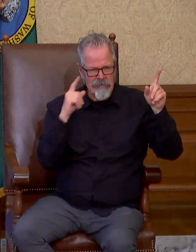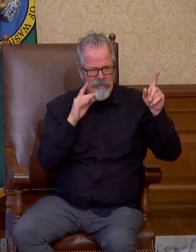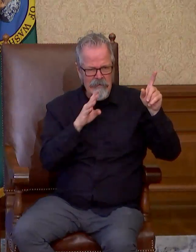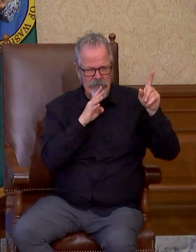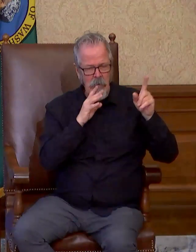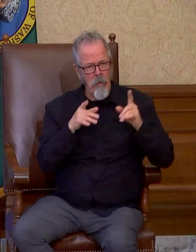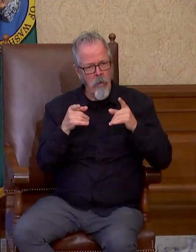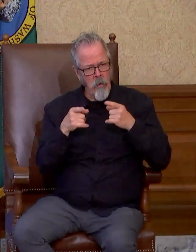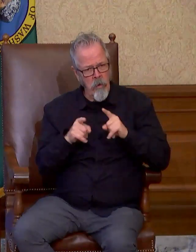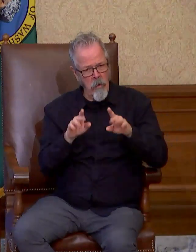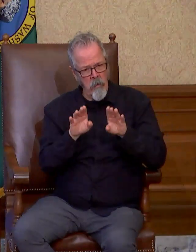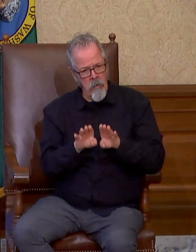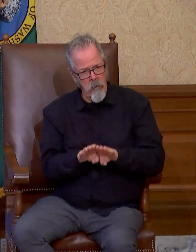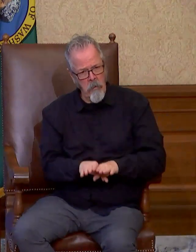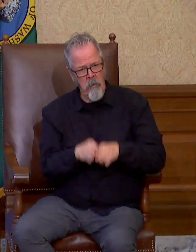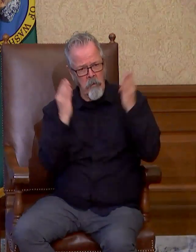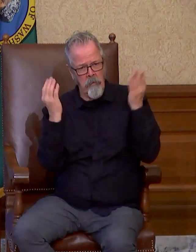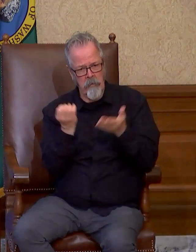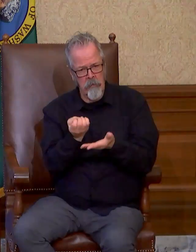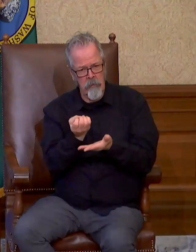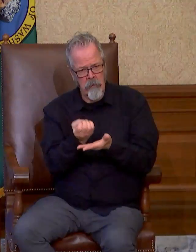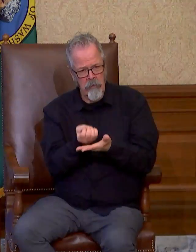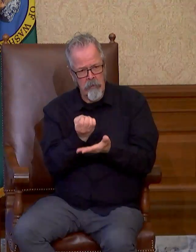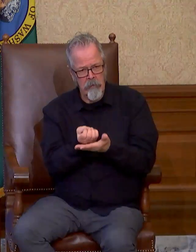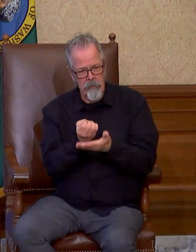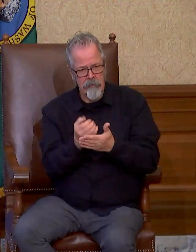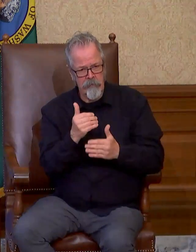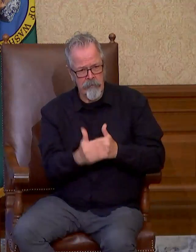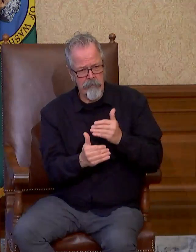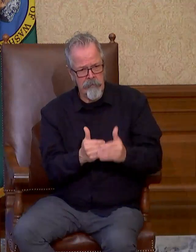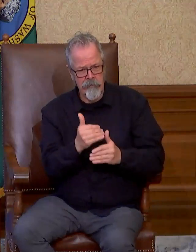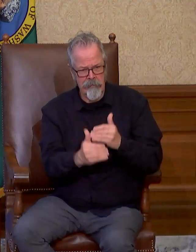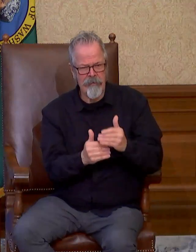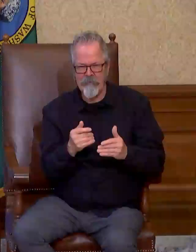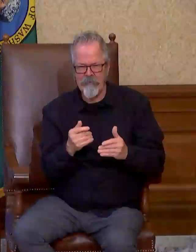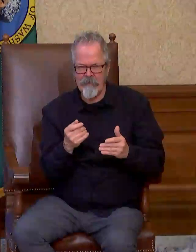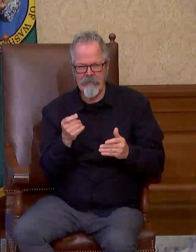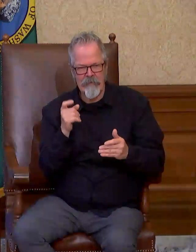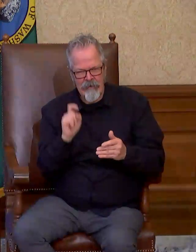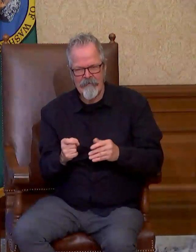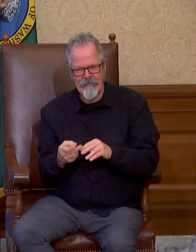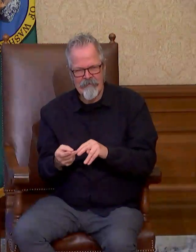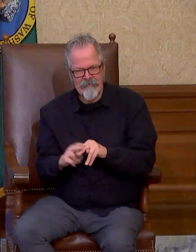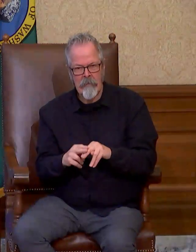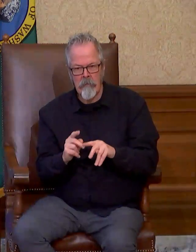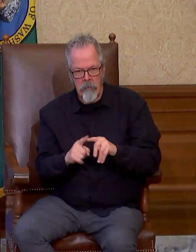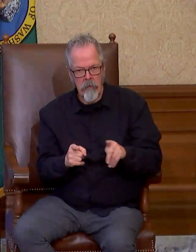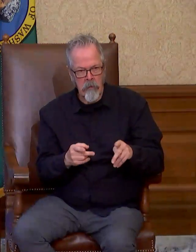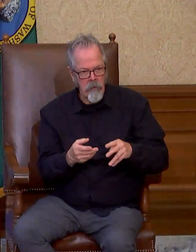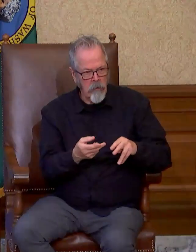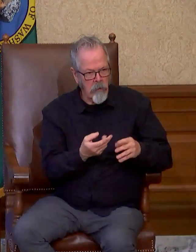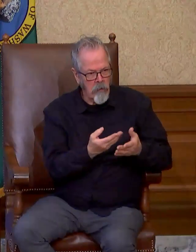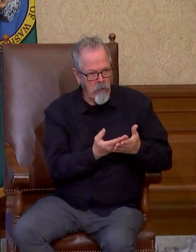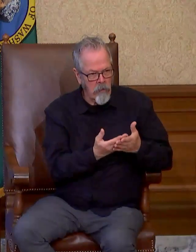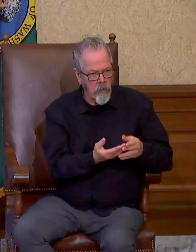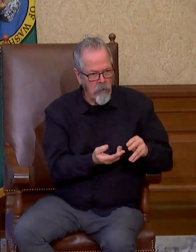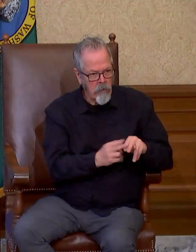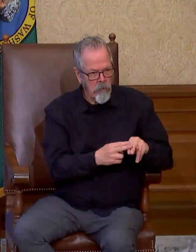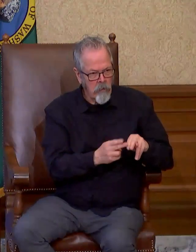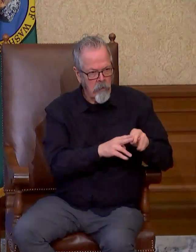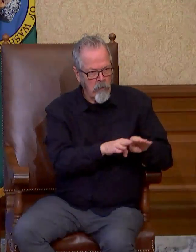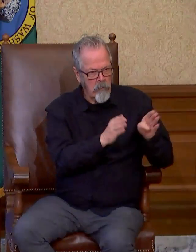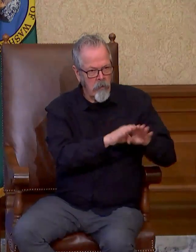then also, is there a plan to do random statewide testing of asymptomatic people to get a better handle on how many people are out